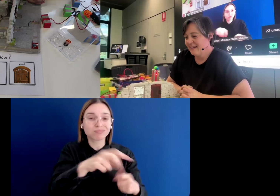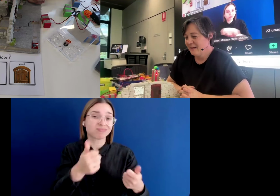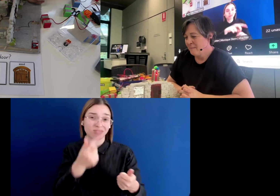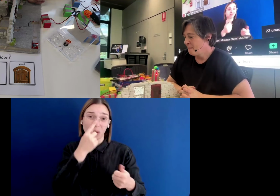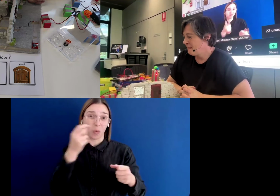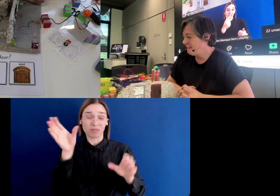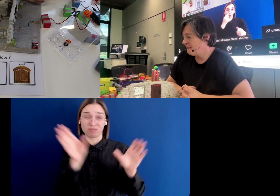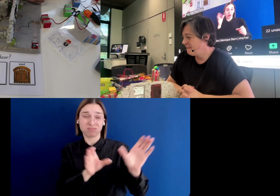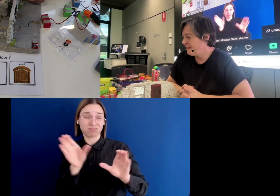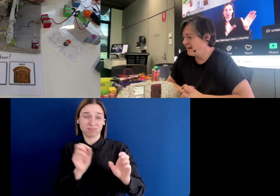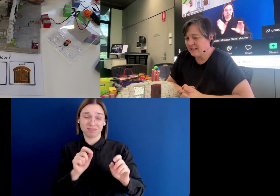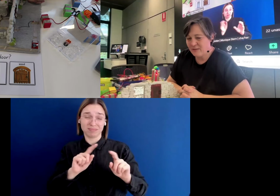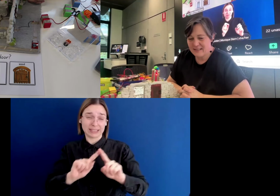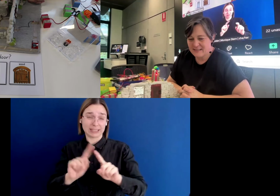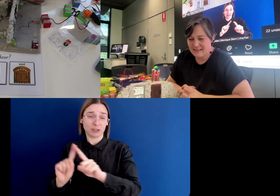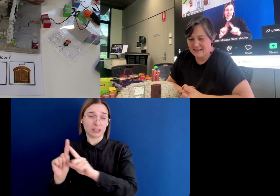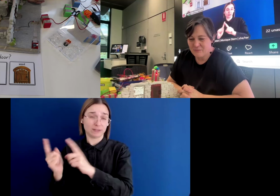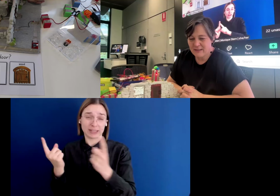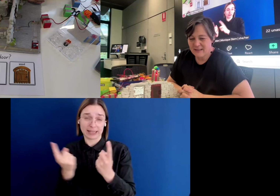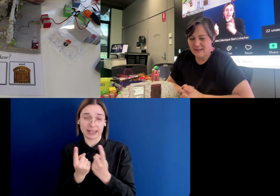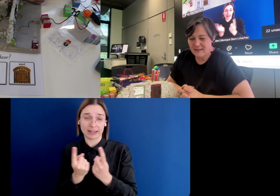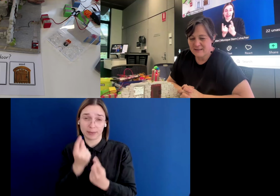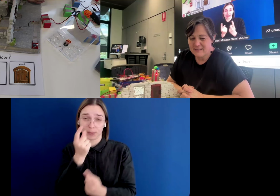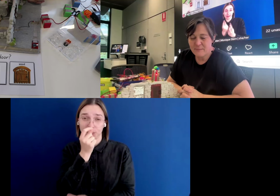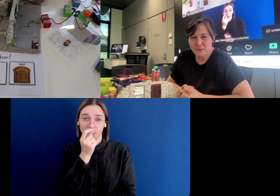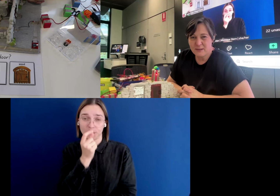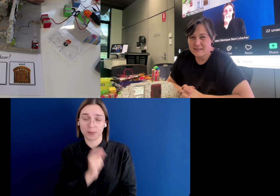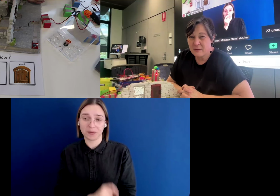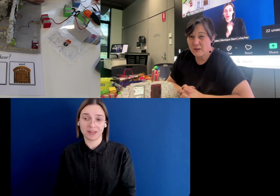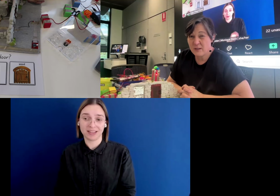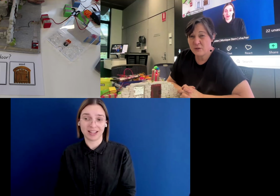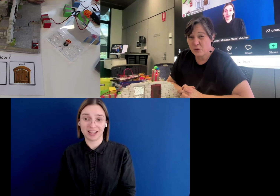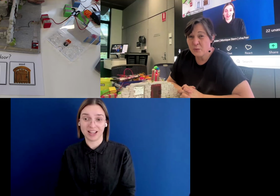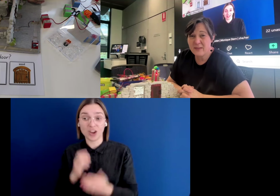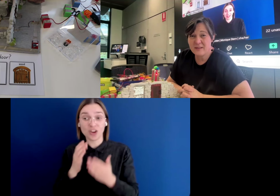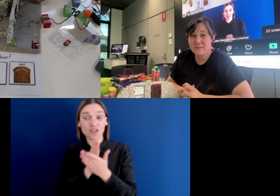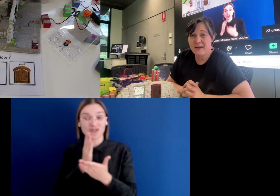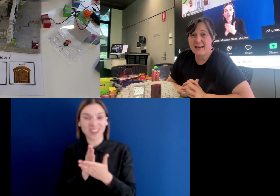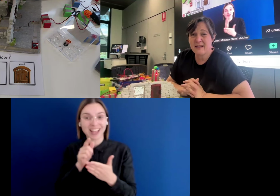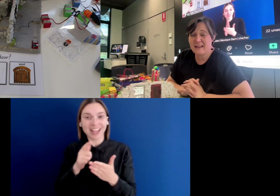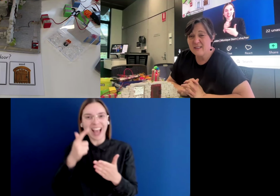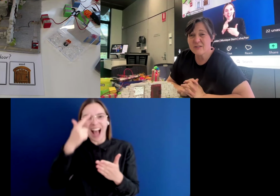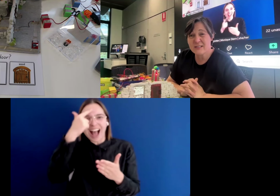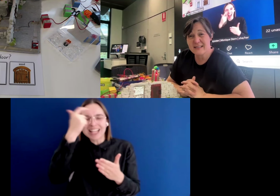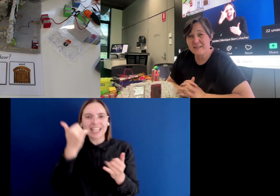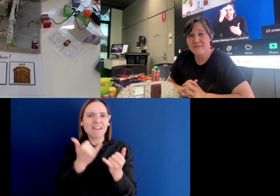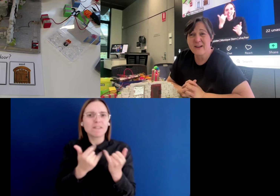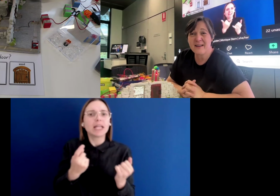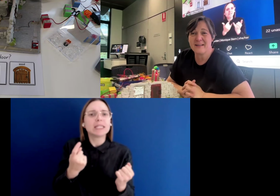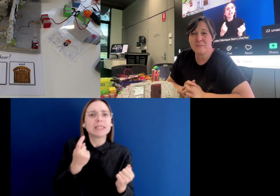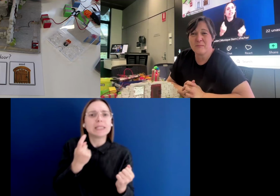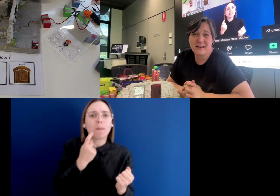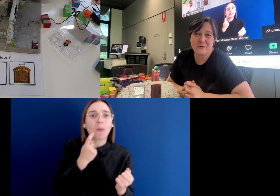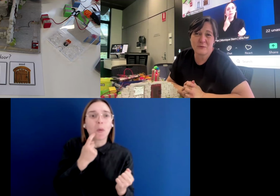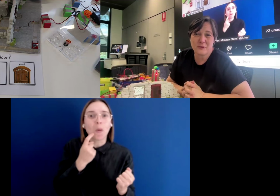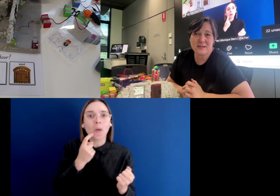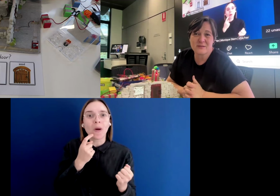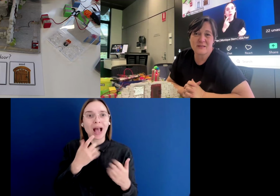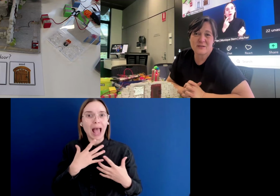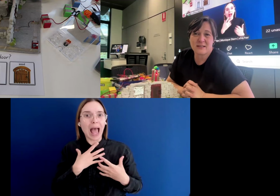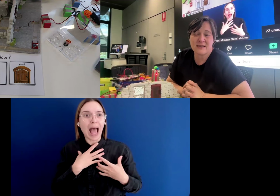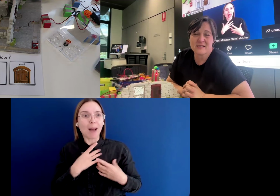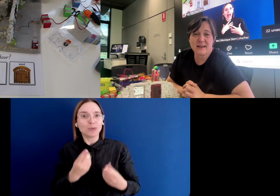like the idea is really simple. It's then what you do with it to make it interesting and fun and